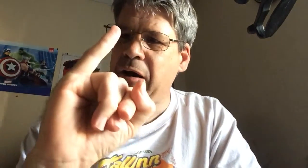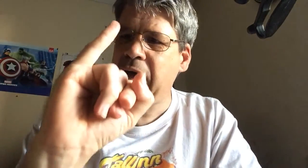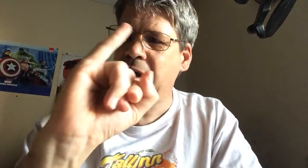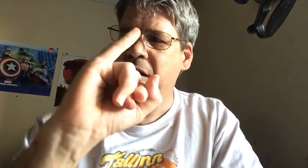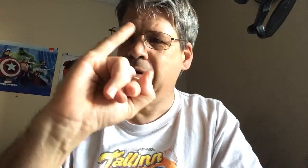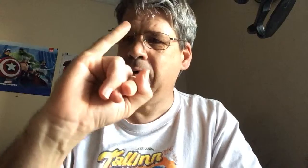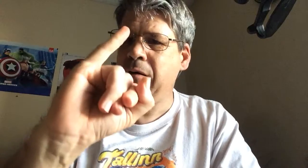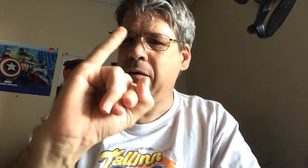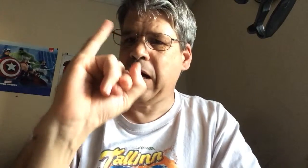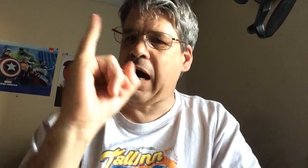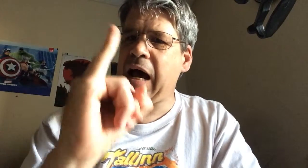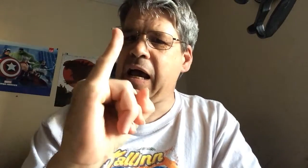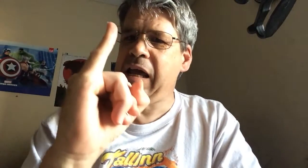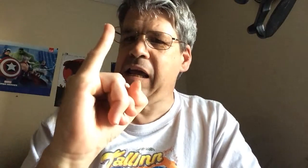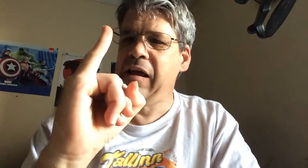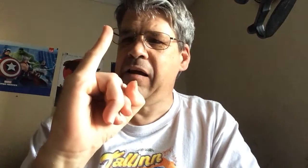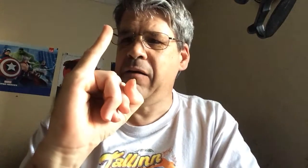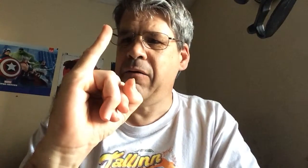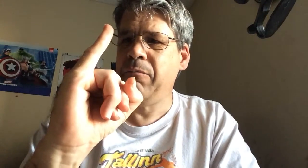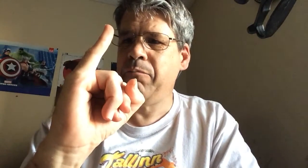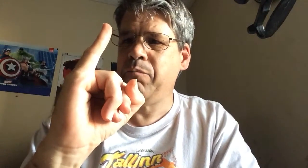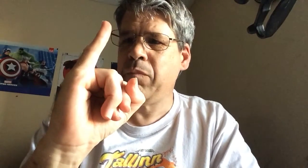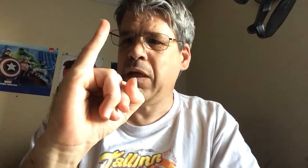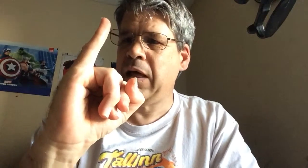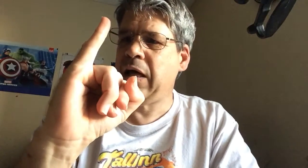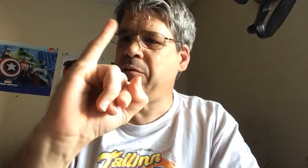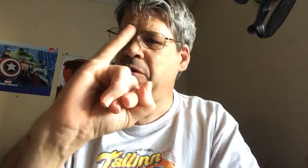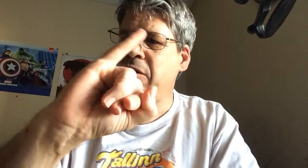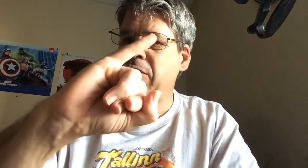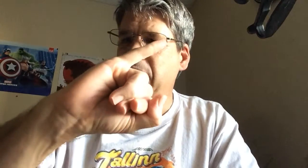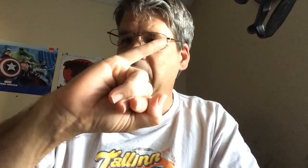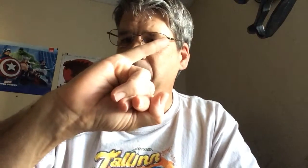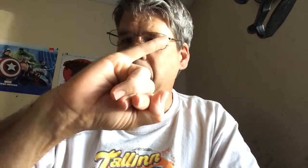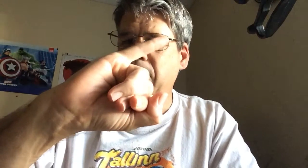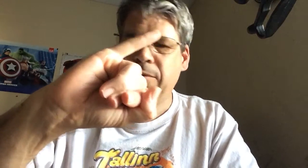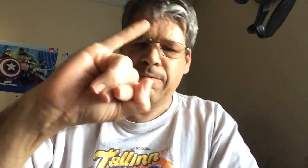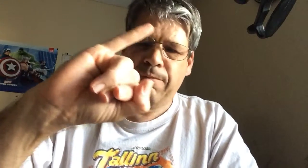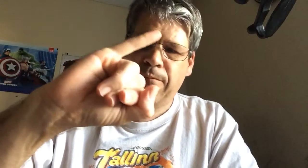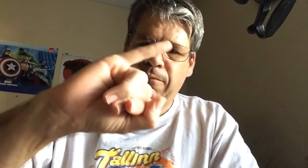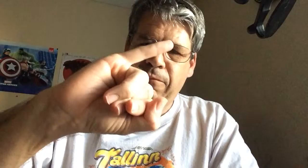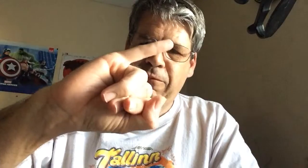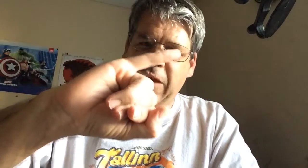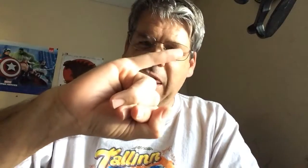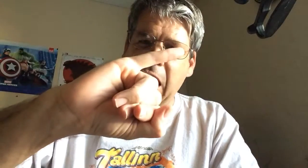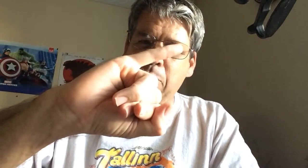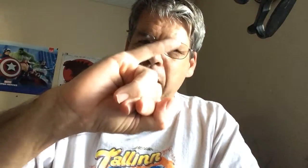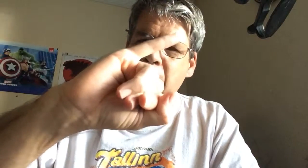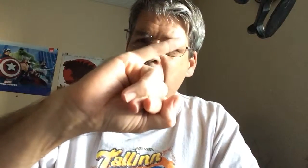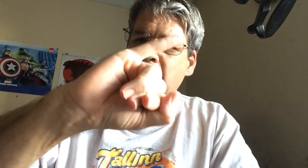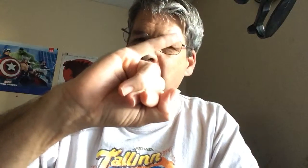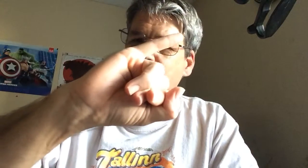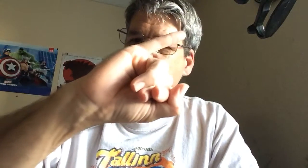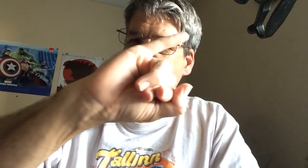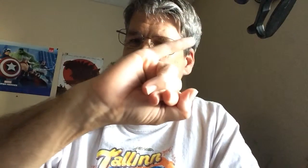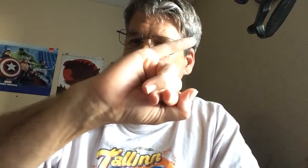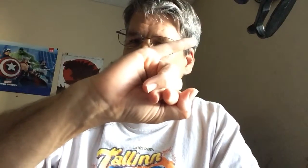Okay? I. And then flip your hand,